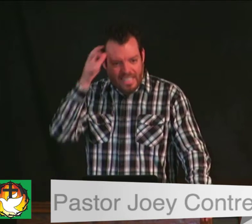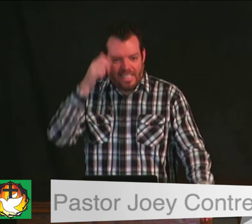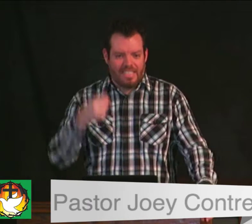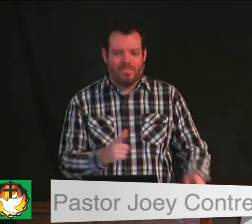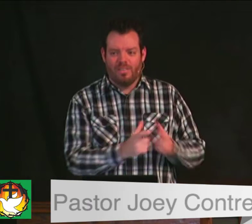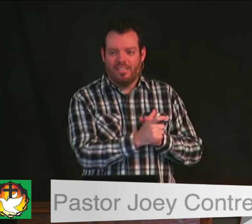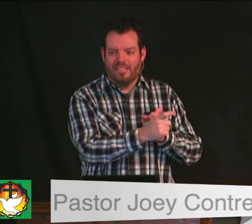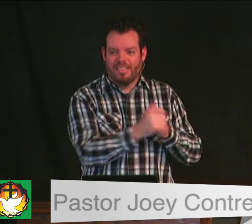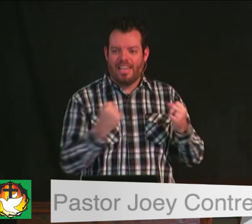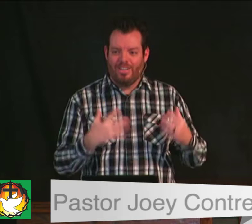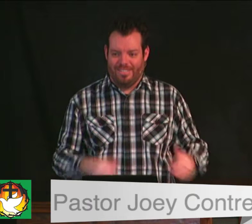Satan's going to run scared.